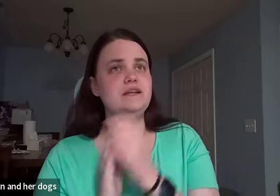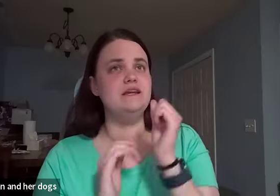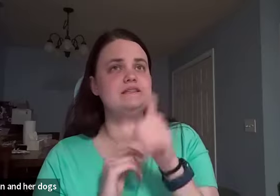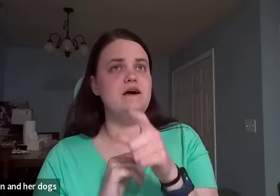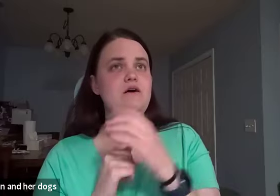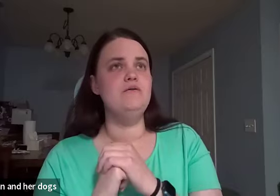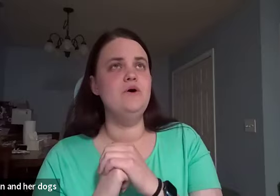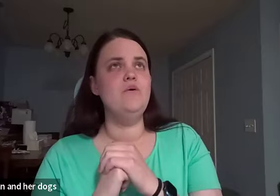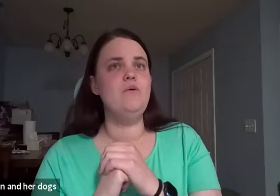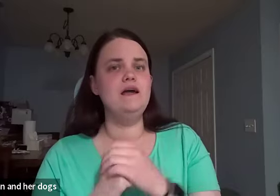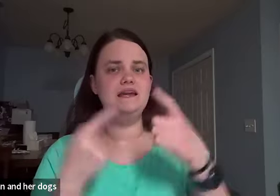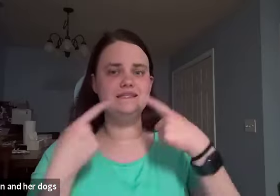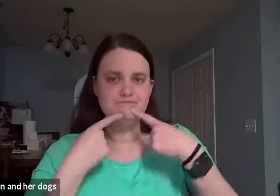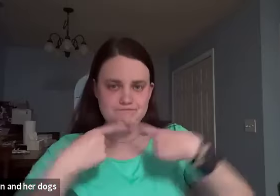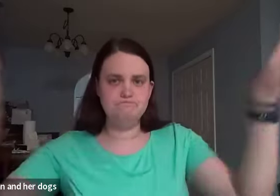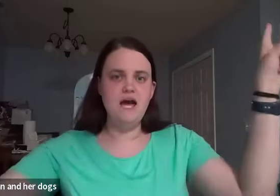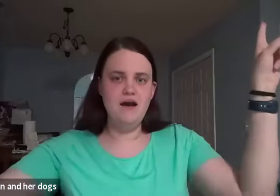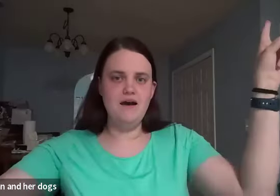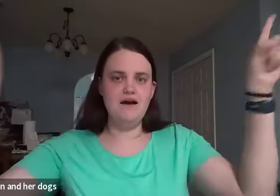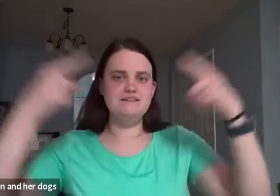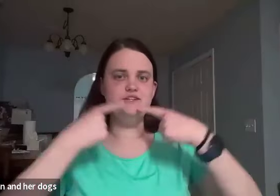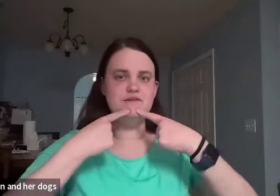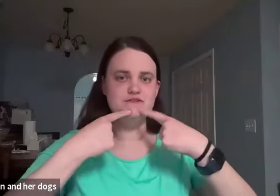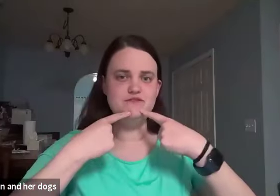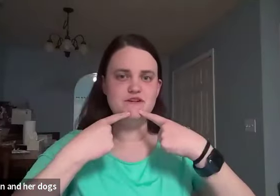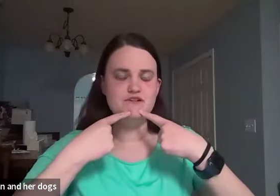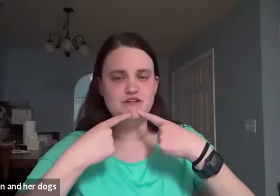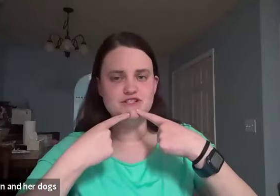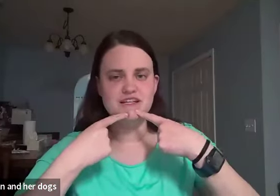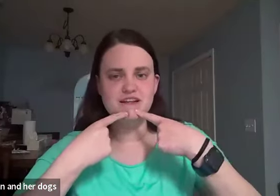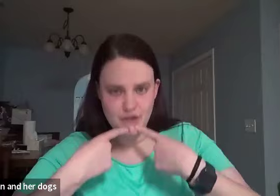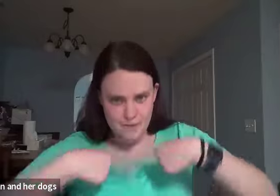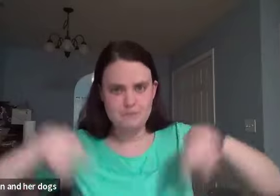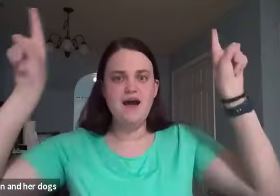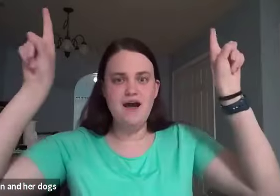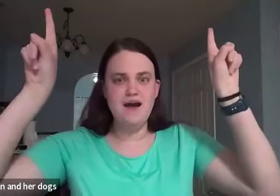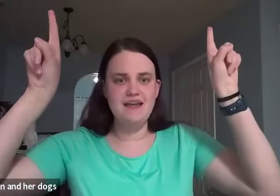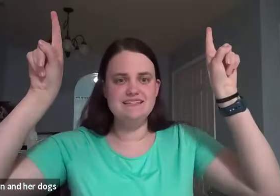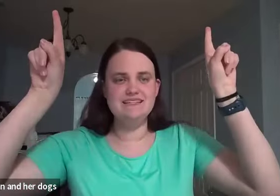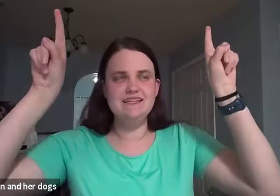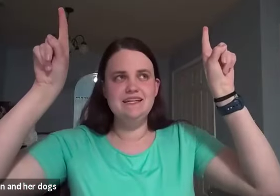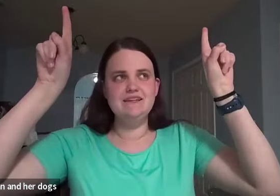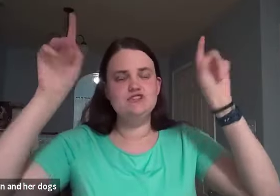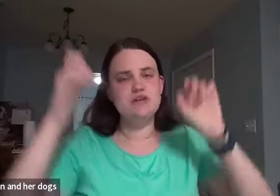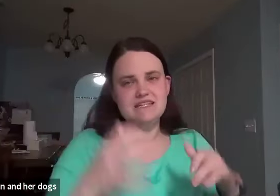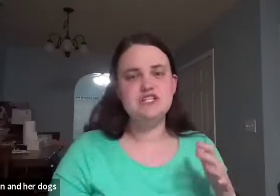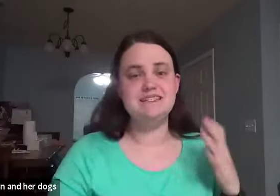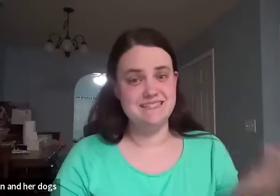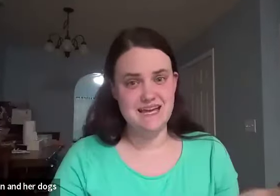in ASL, one is pa. It's like you have your two fingers on your chin and you go pa. And it's the translation is